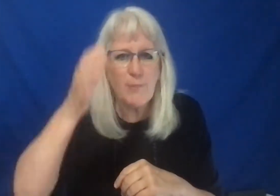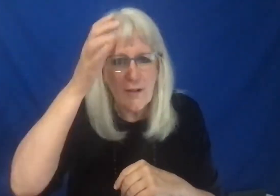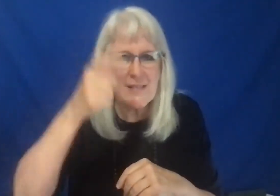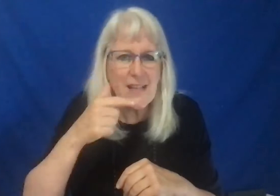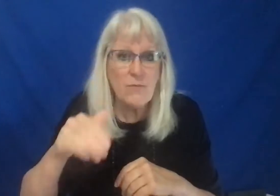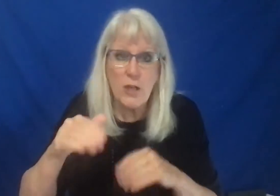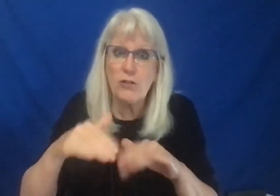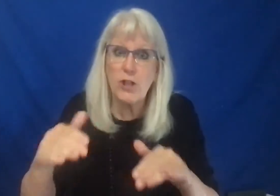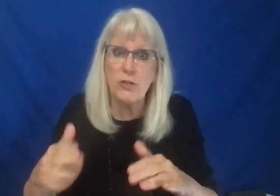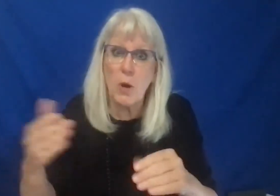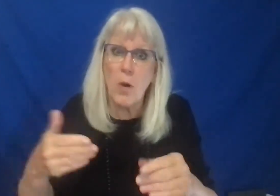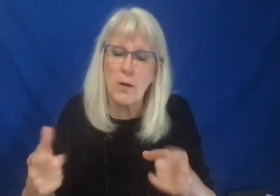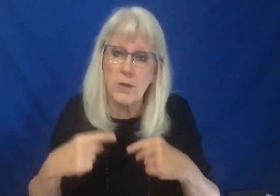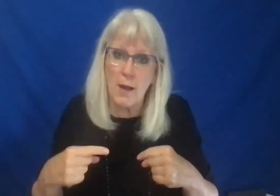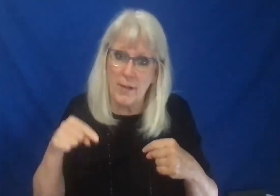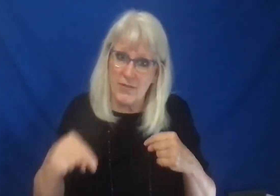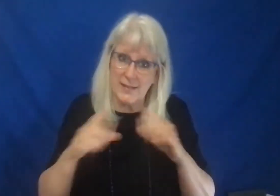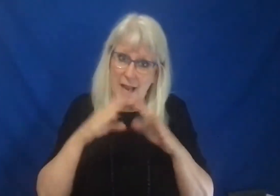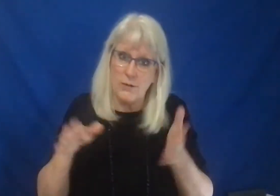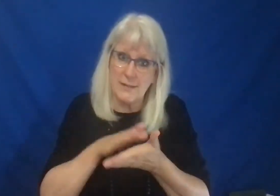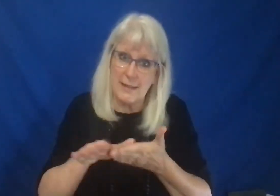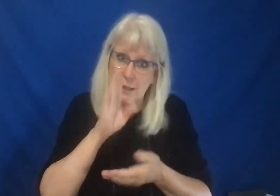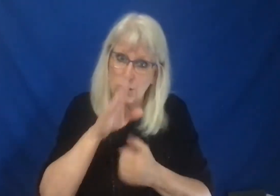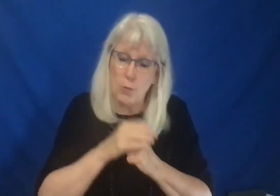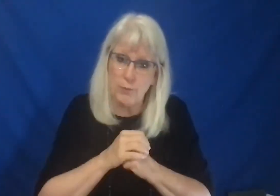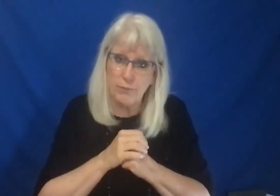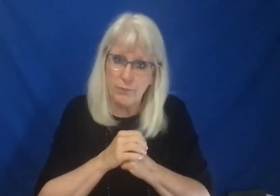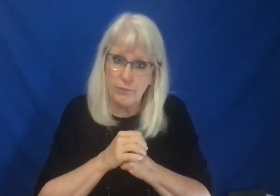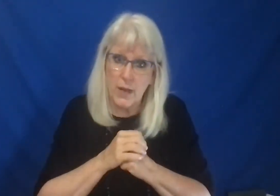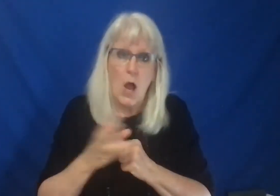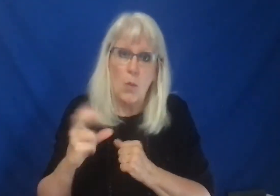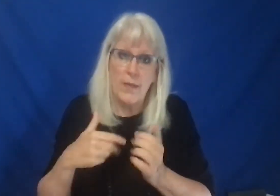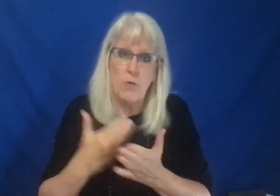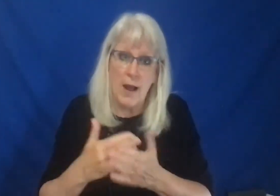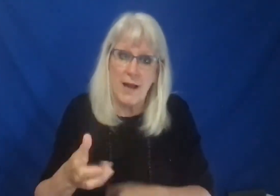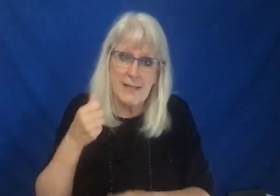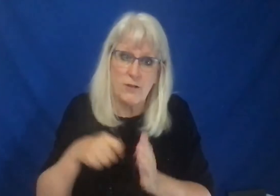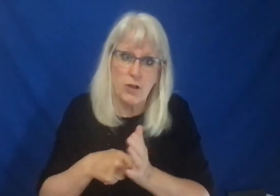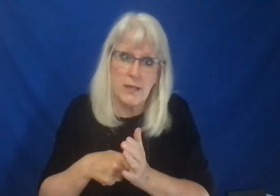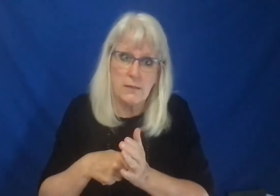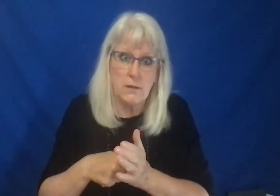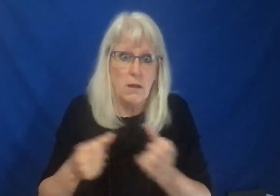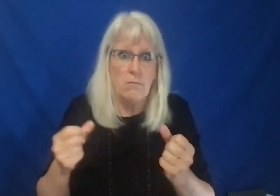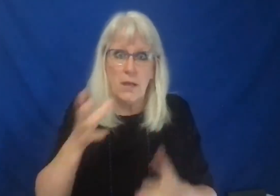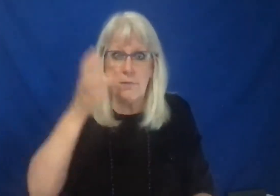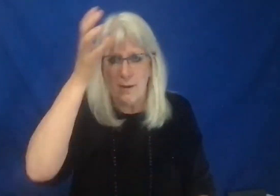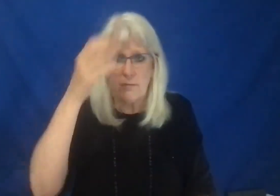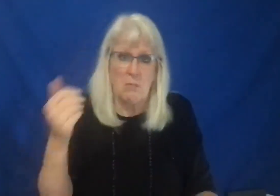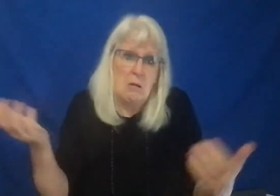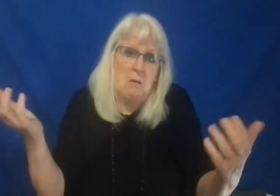come over, but it's a clean and sober household. And I'll be taking their keys when they get here. And how so many parents don't care. How so many parents